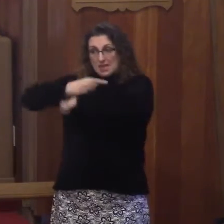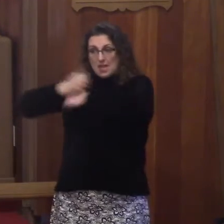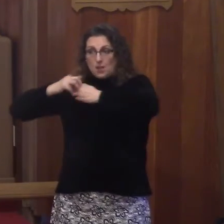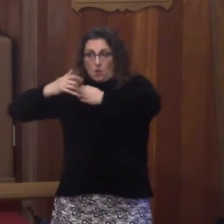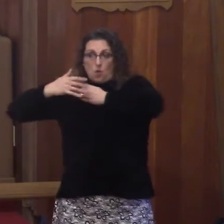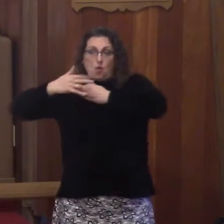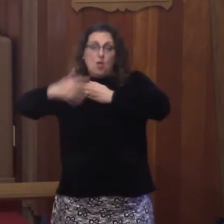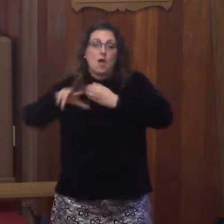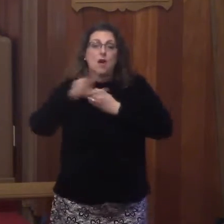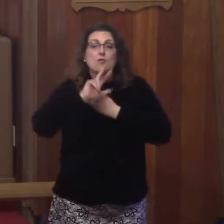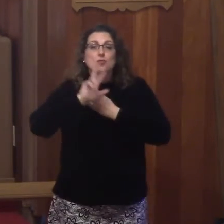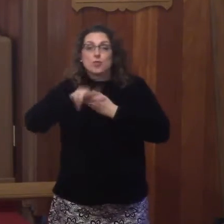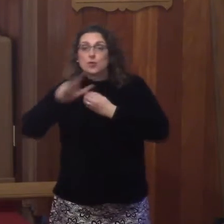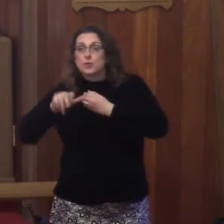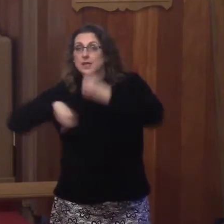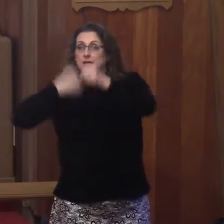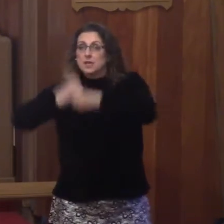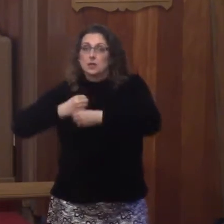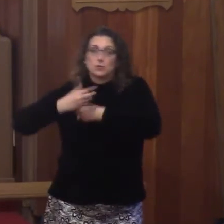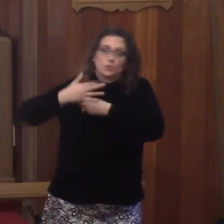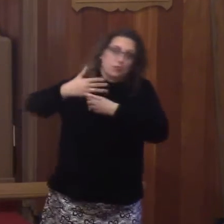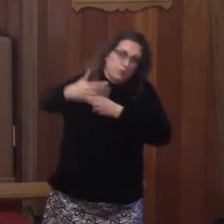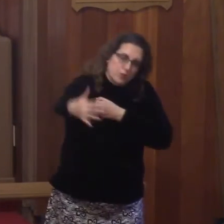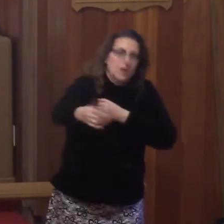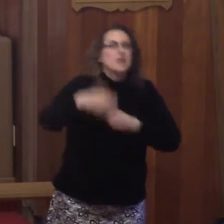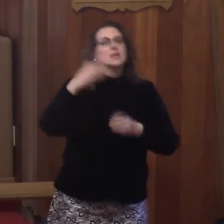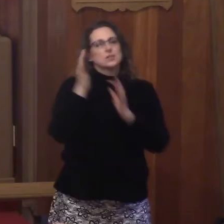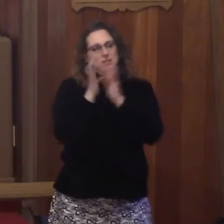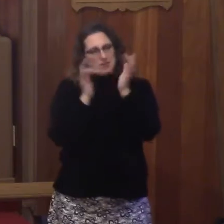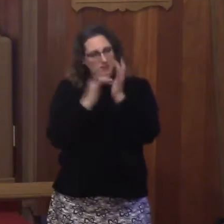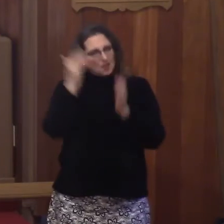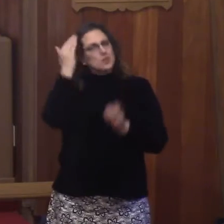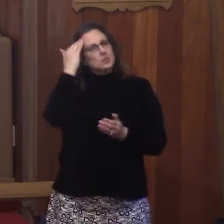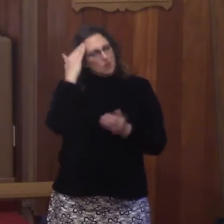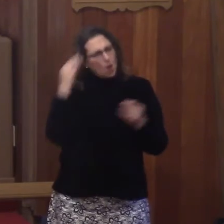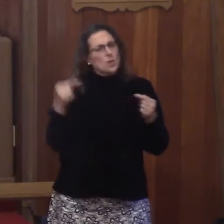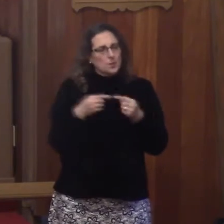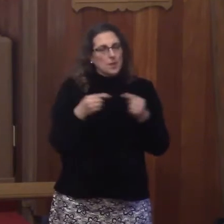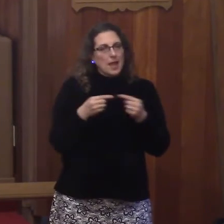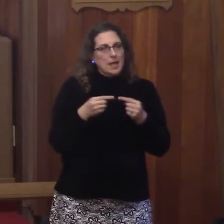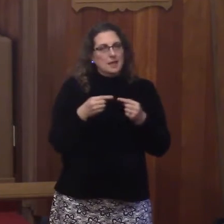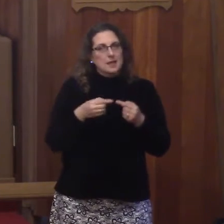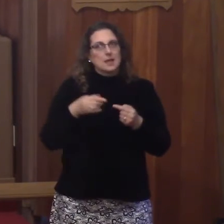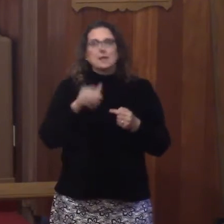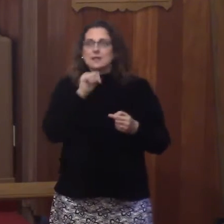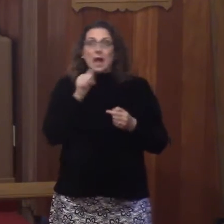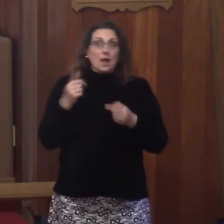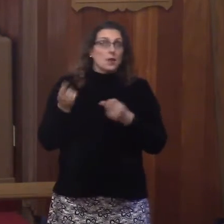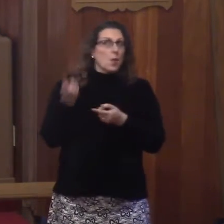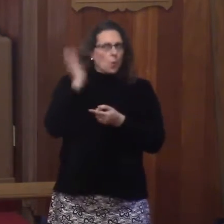later, Jesus every day knows the pain. Not that it's going to come, but it's there.